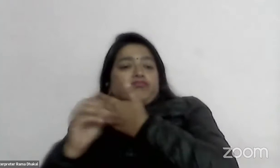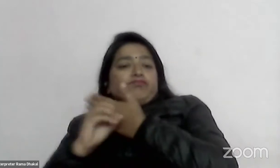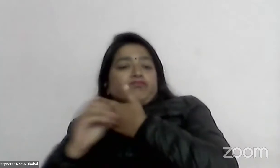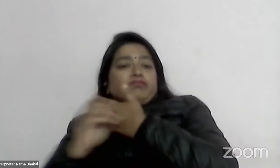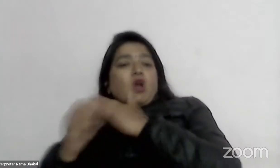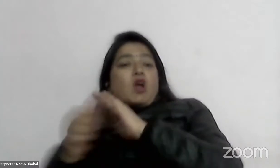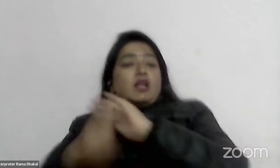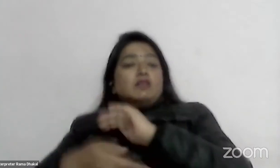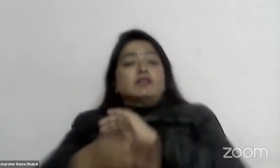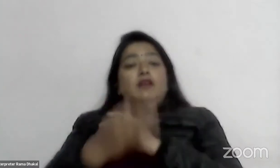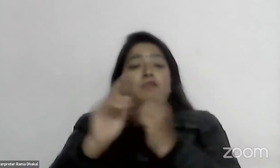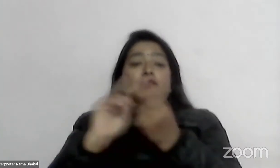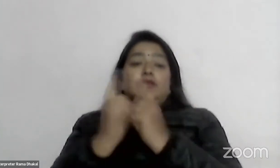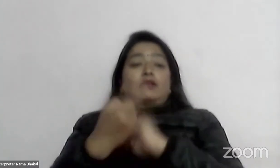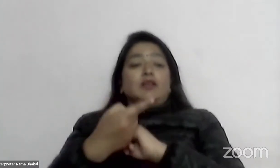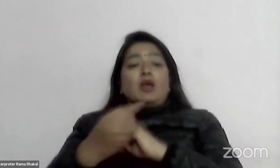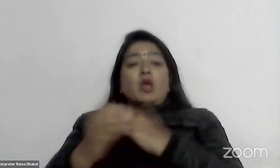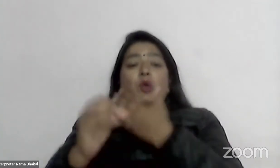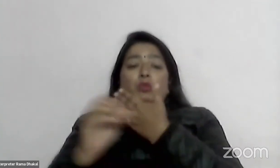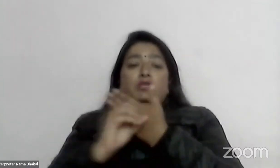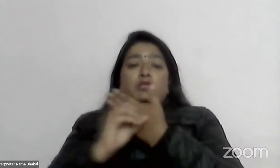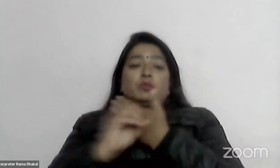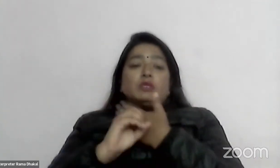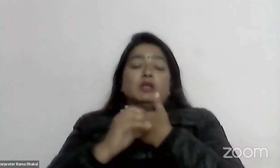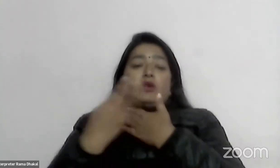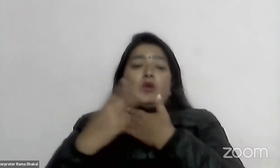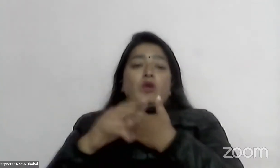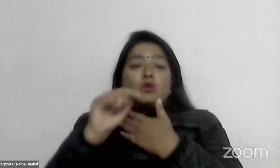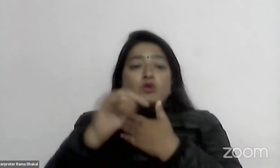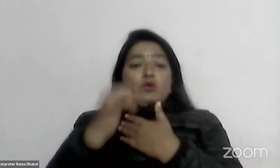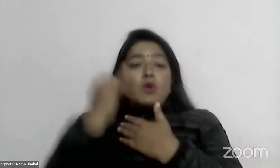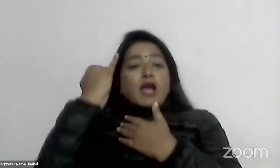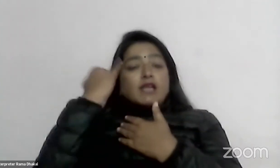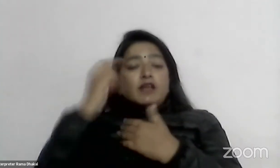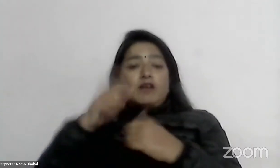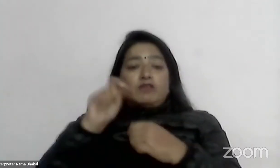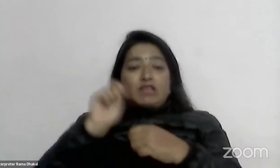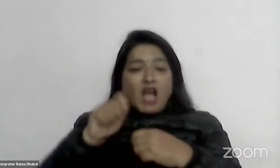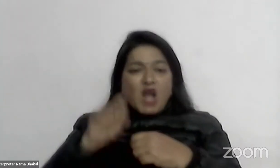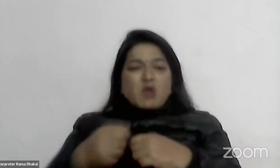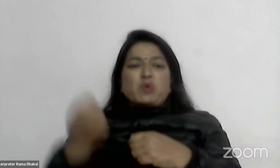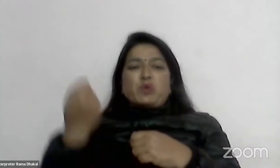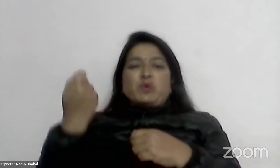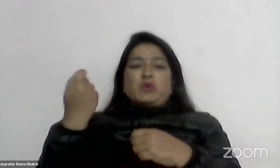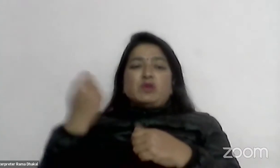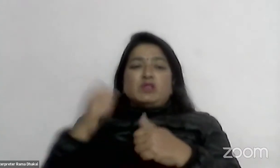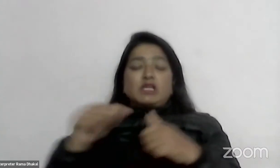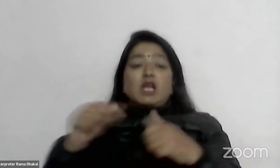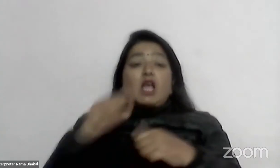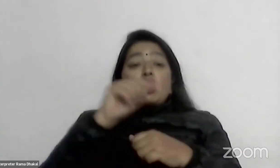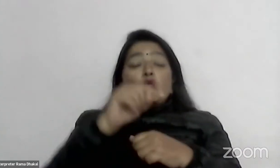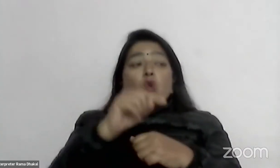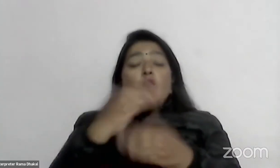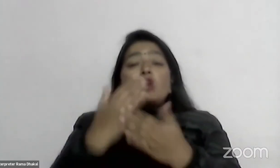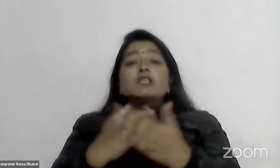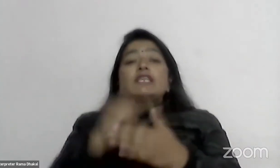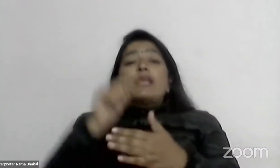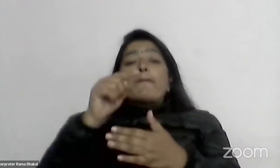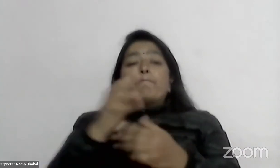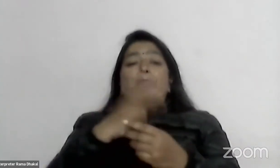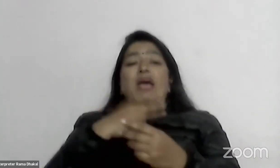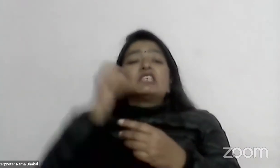forwards. The idea of these conventions, the idea of the law is to be interpreted in reflection of the